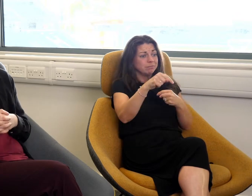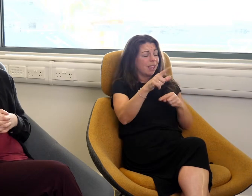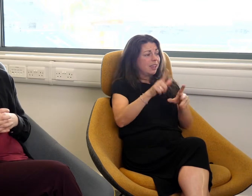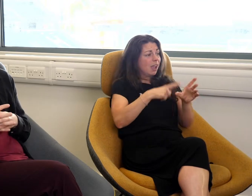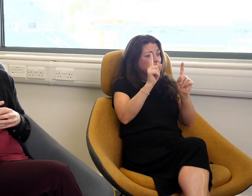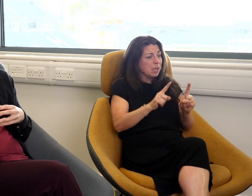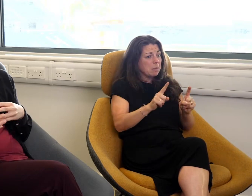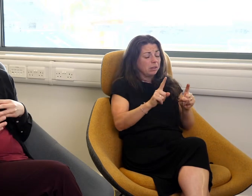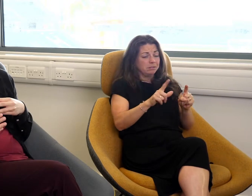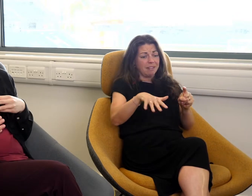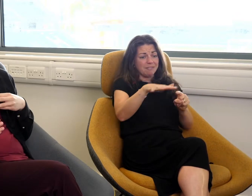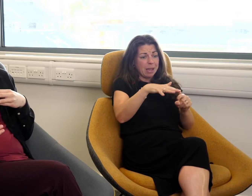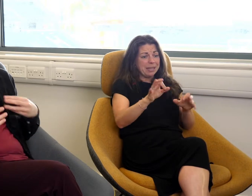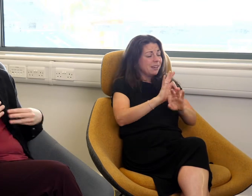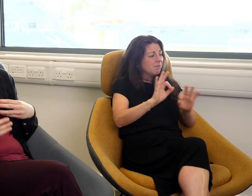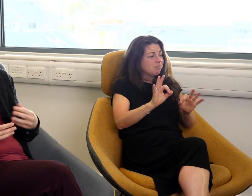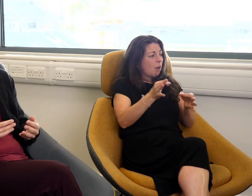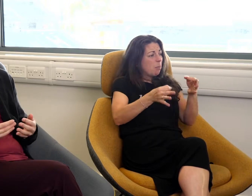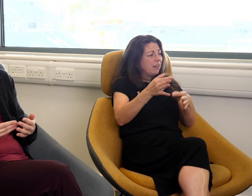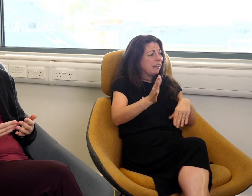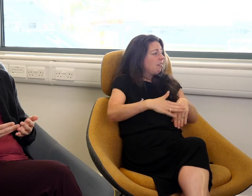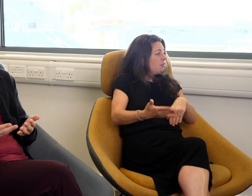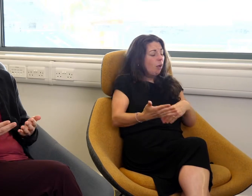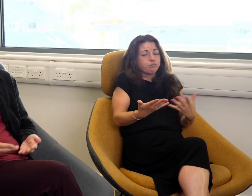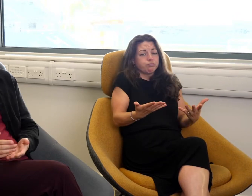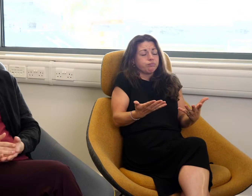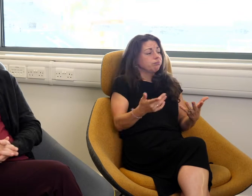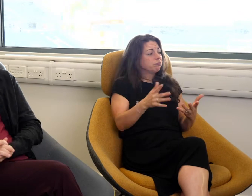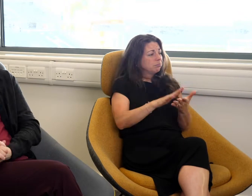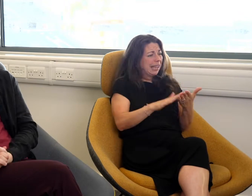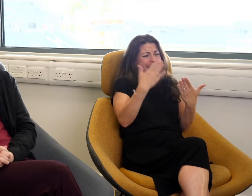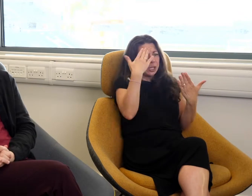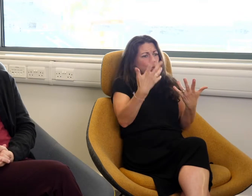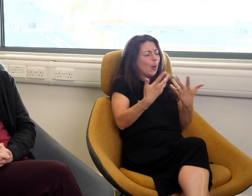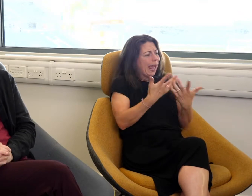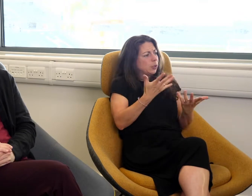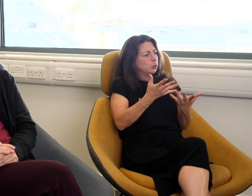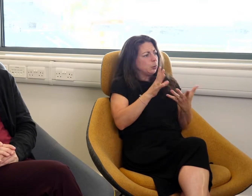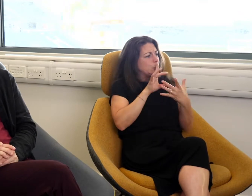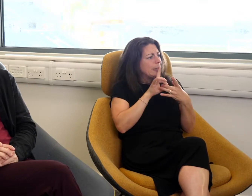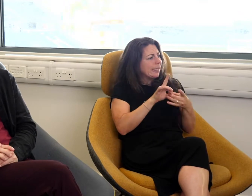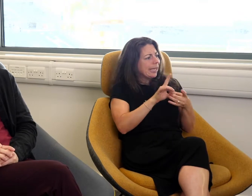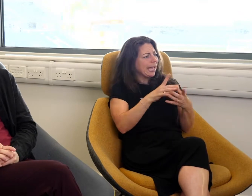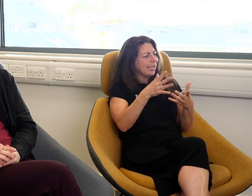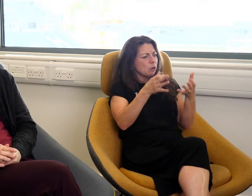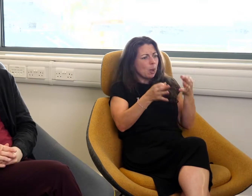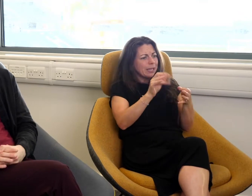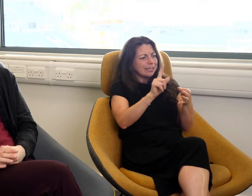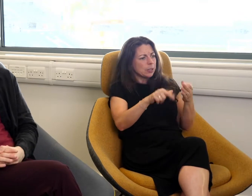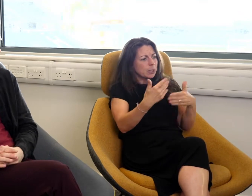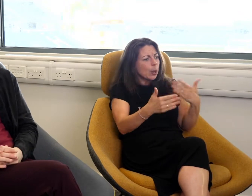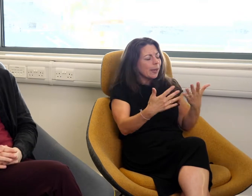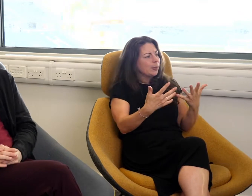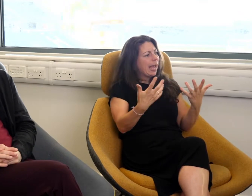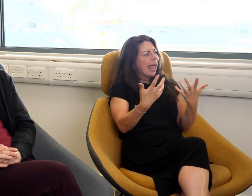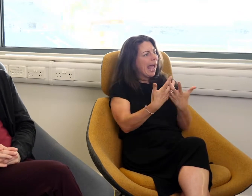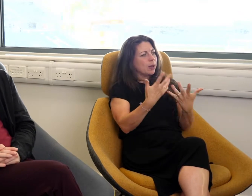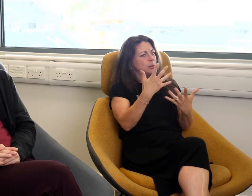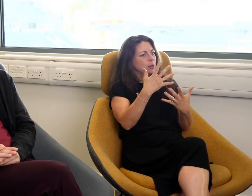who therefore don't really know how to engage with politics and how to develop an interest in it until